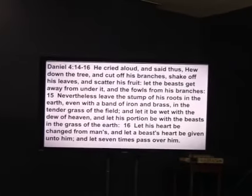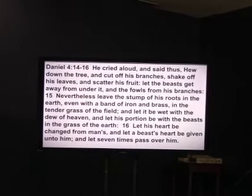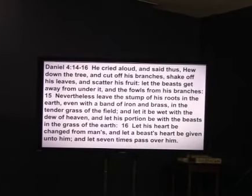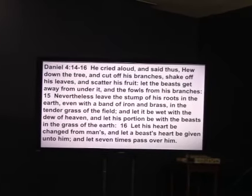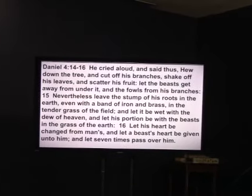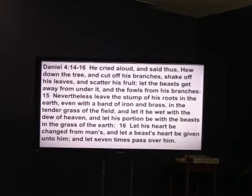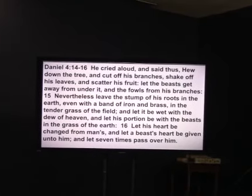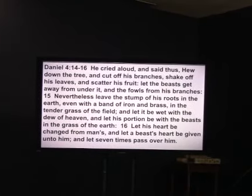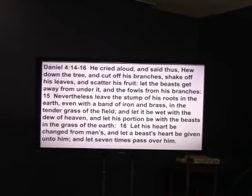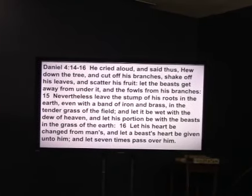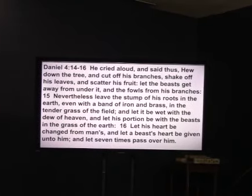Go ahead and read.